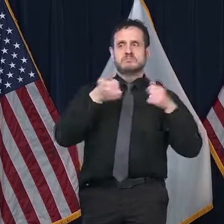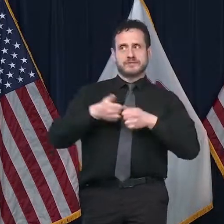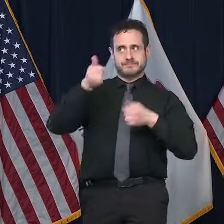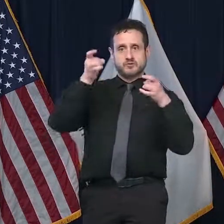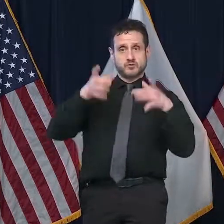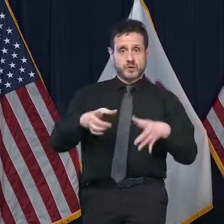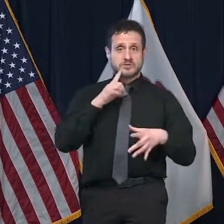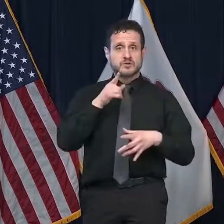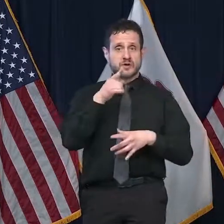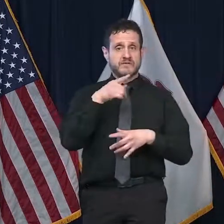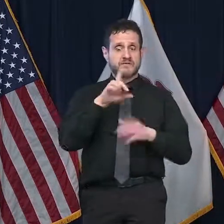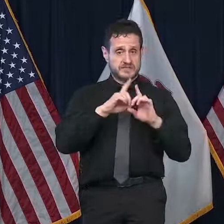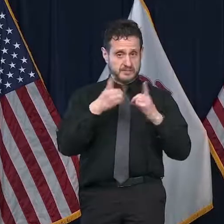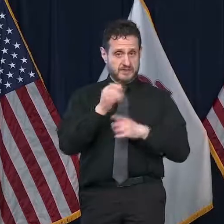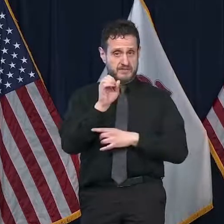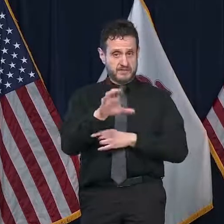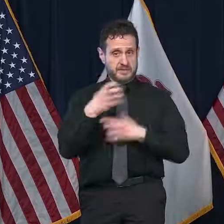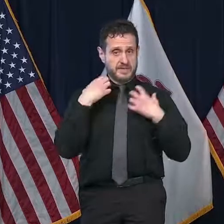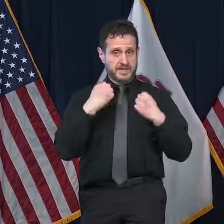Health, Dr. Ngozi Ezike.